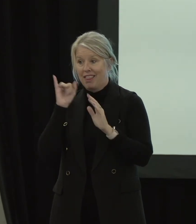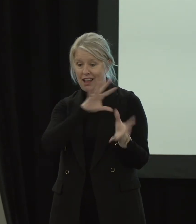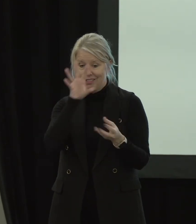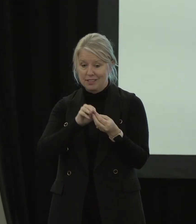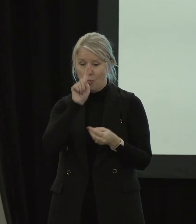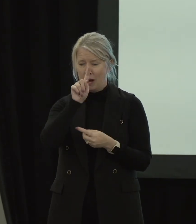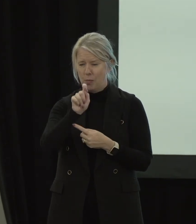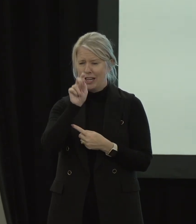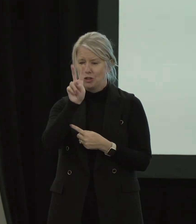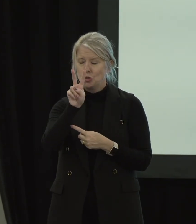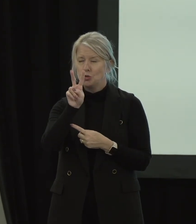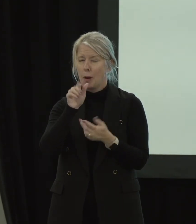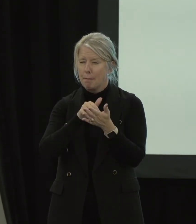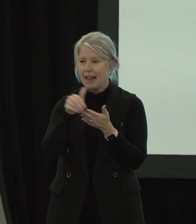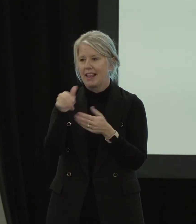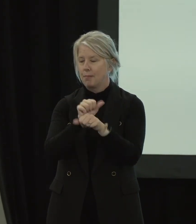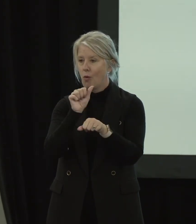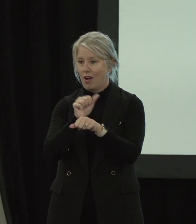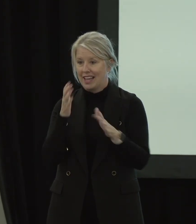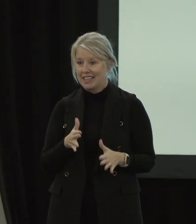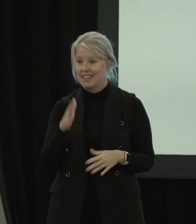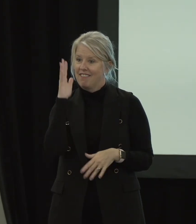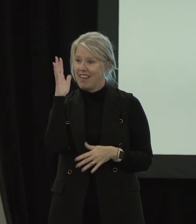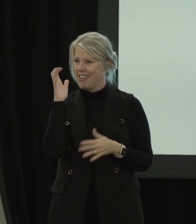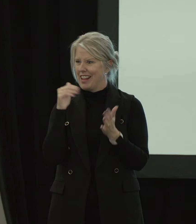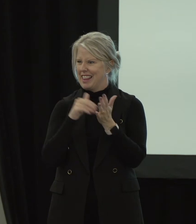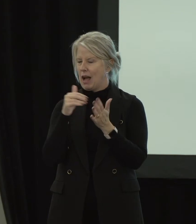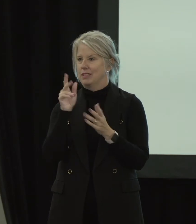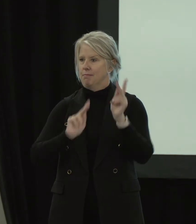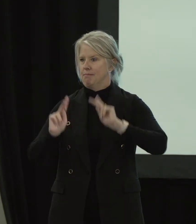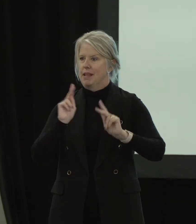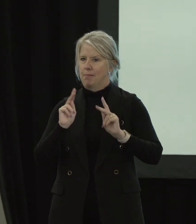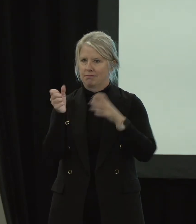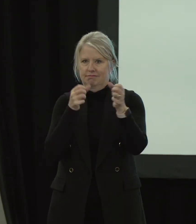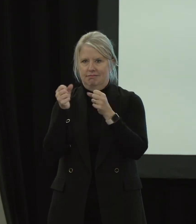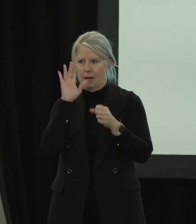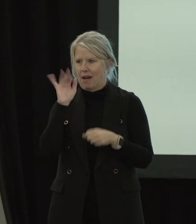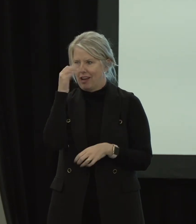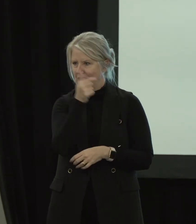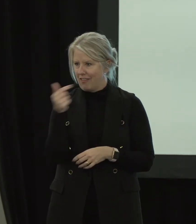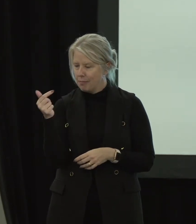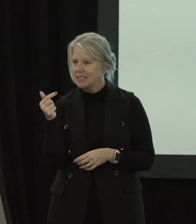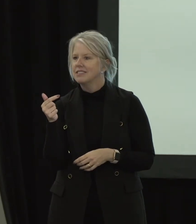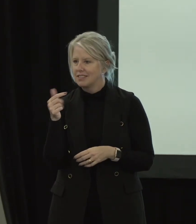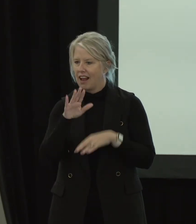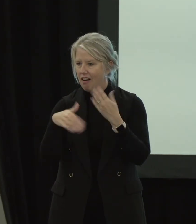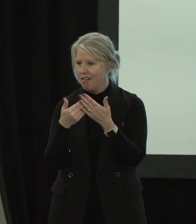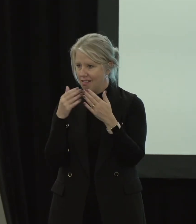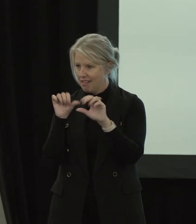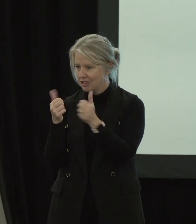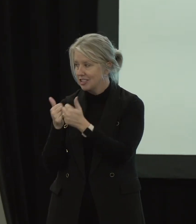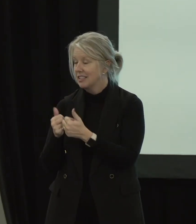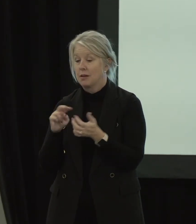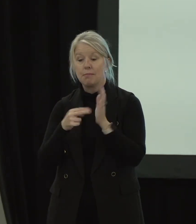million employees, with 500,000 people employed by the Government of Canada and its agencies.